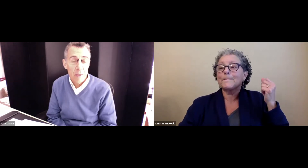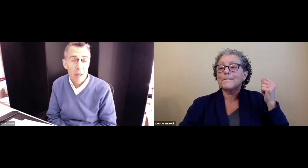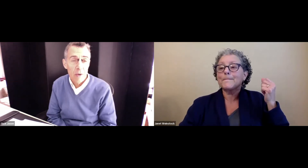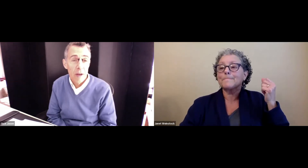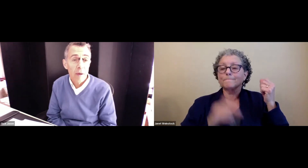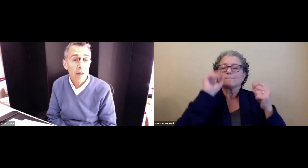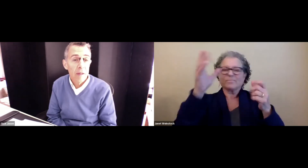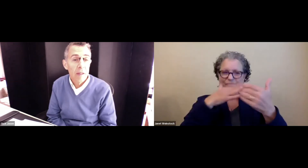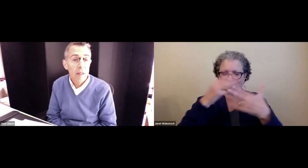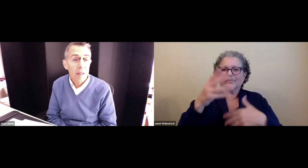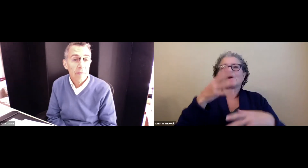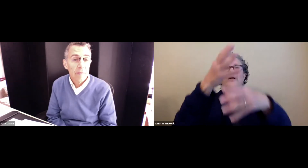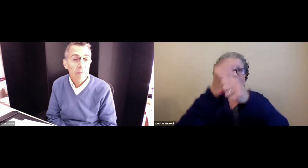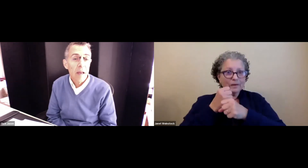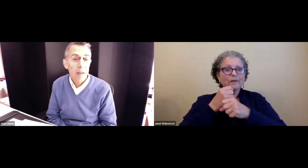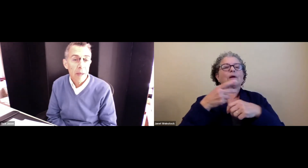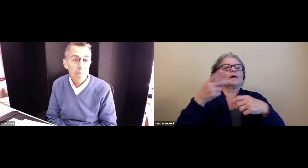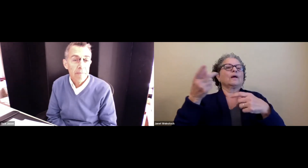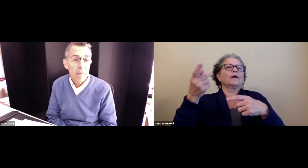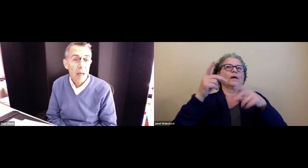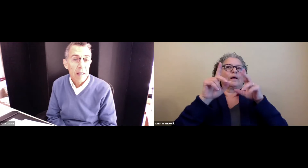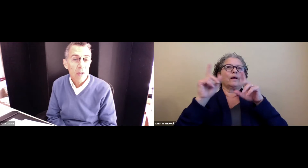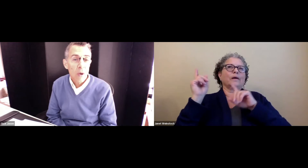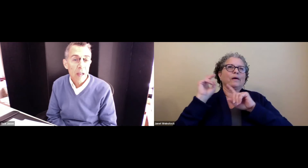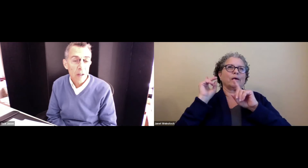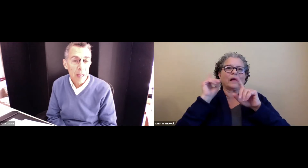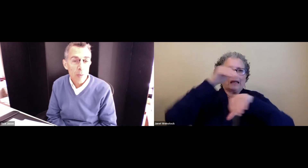incredible. Anyway, so they got their passports.